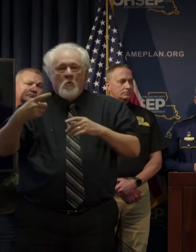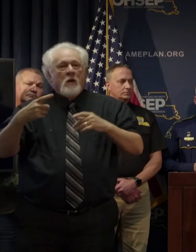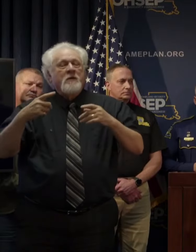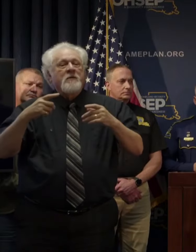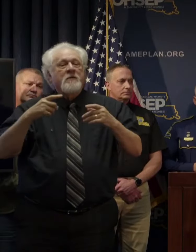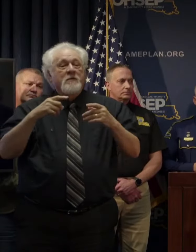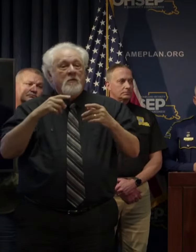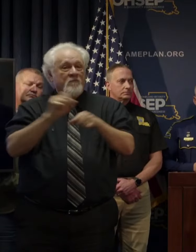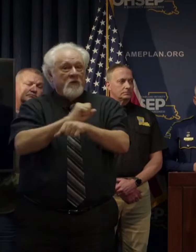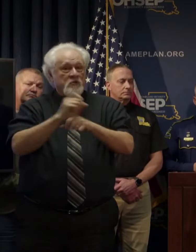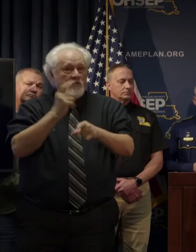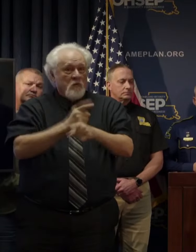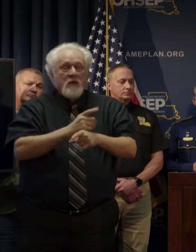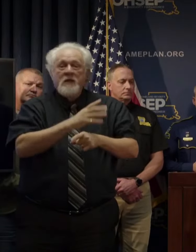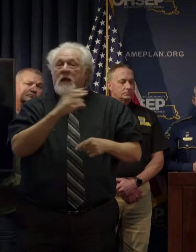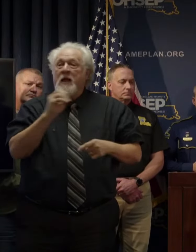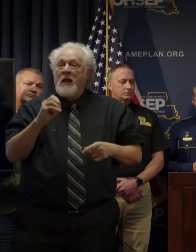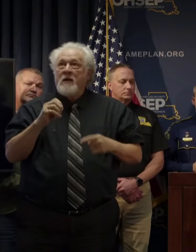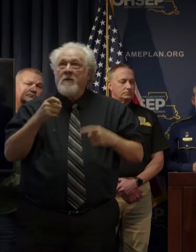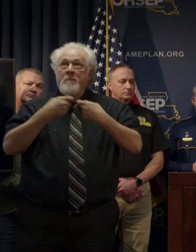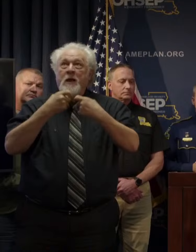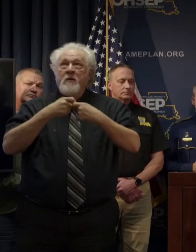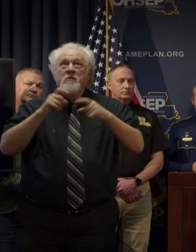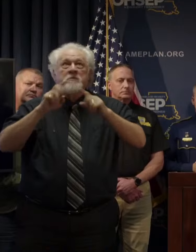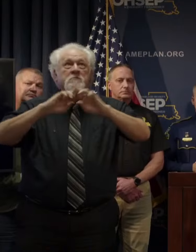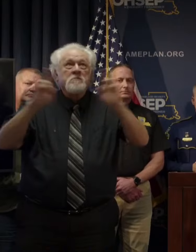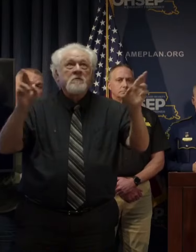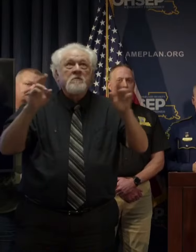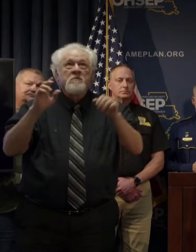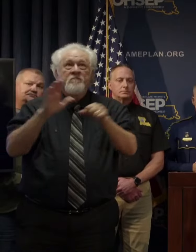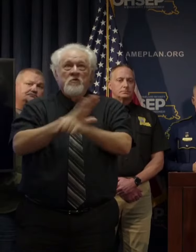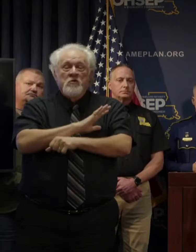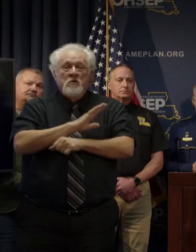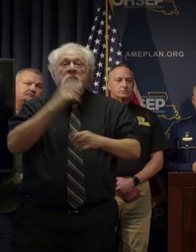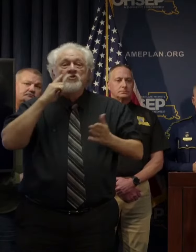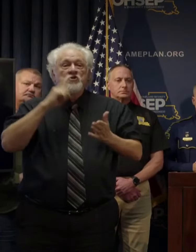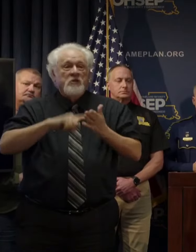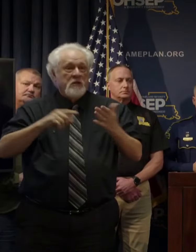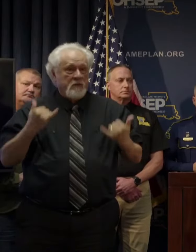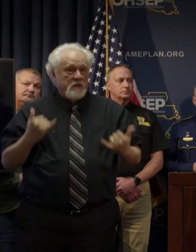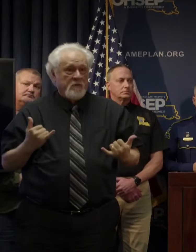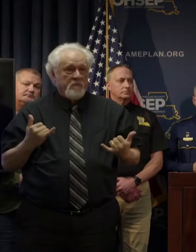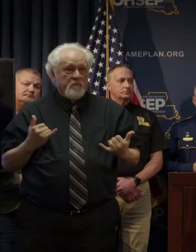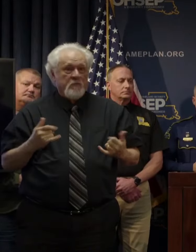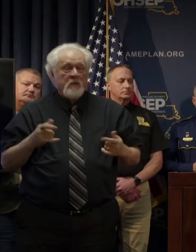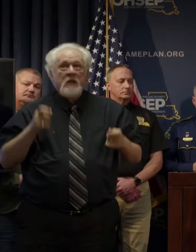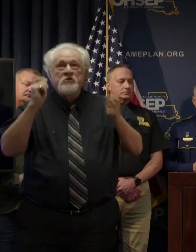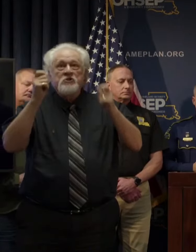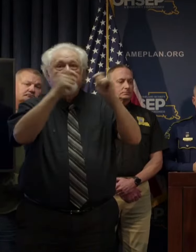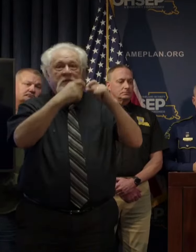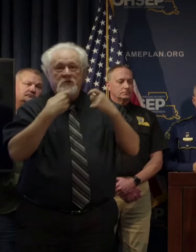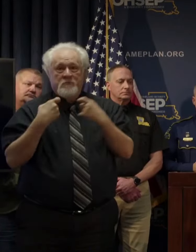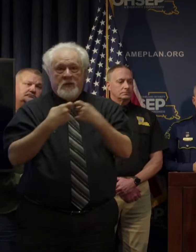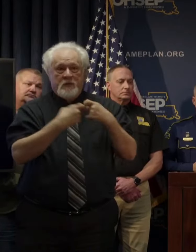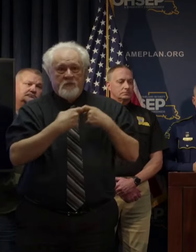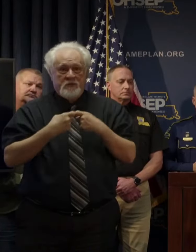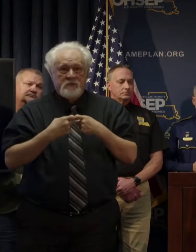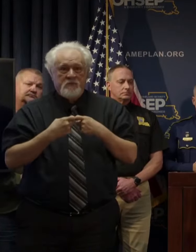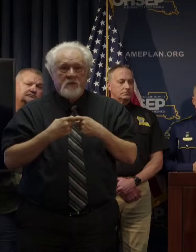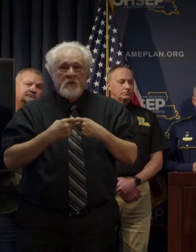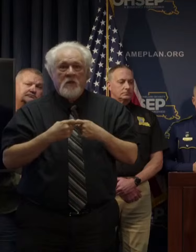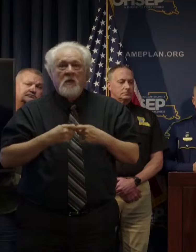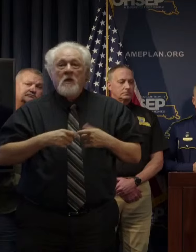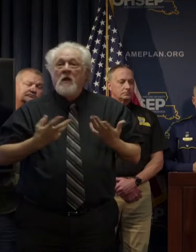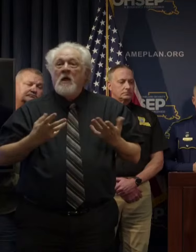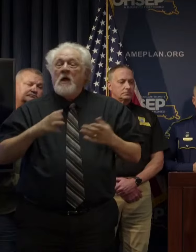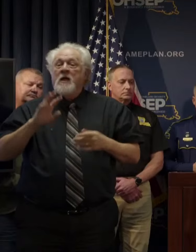they're working and the batteries are charged, check them now. Change the batteries. Symptoms